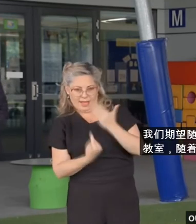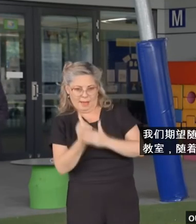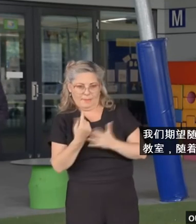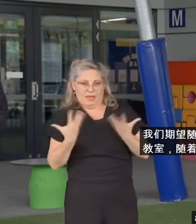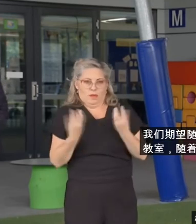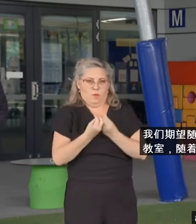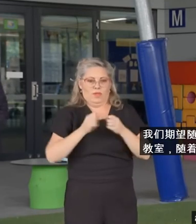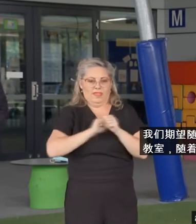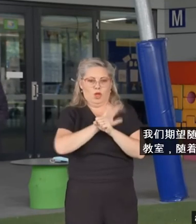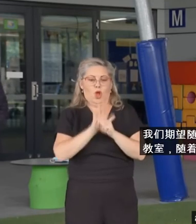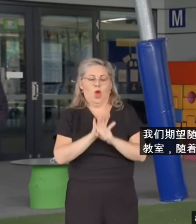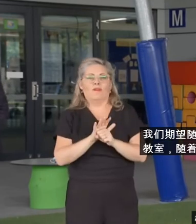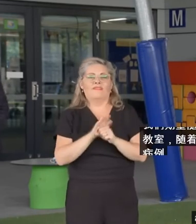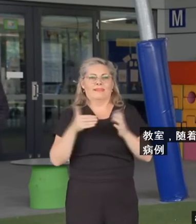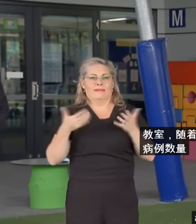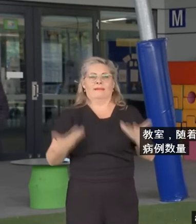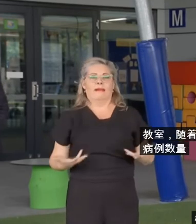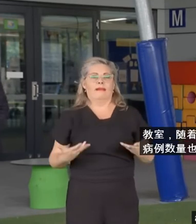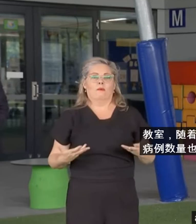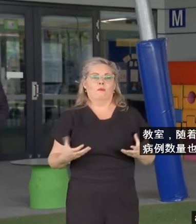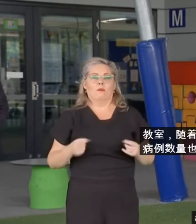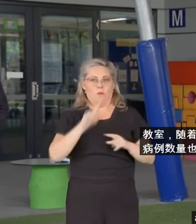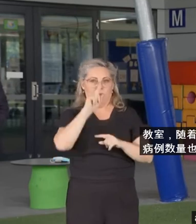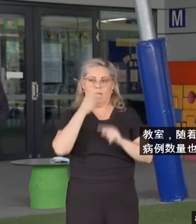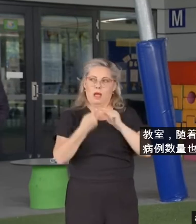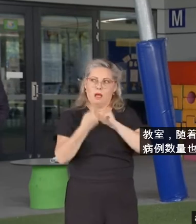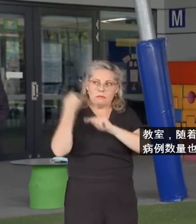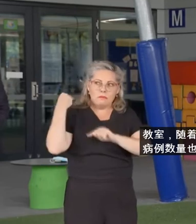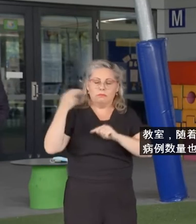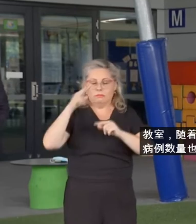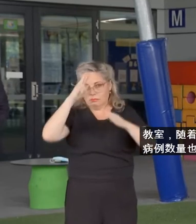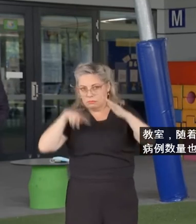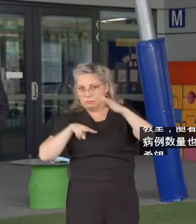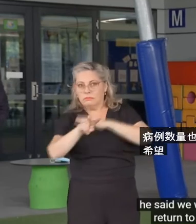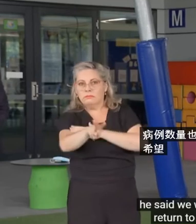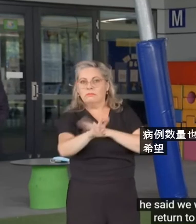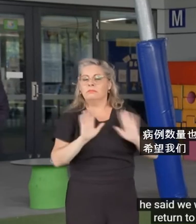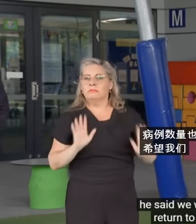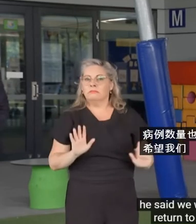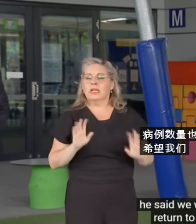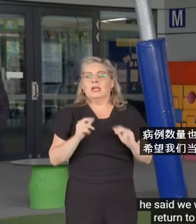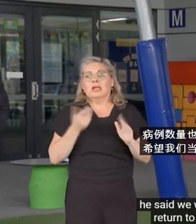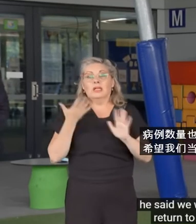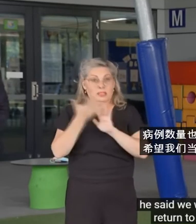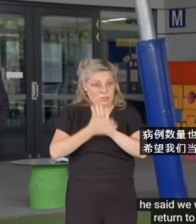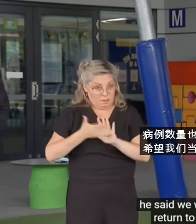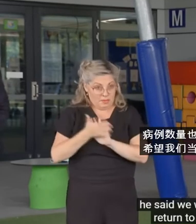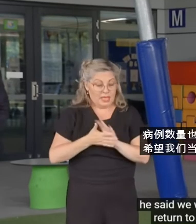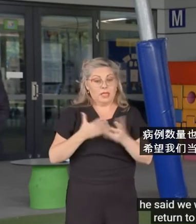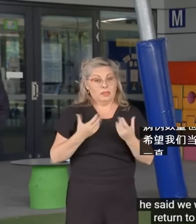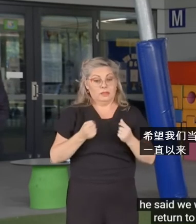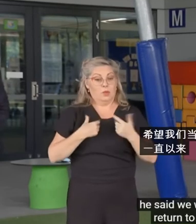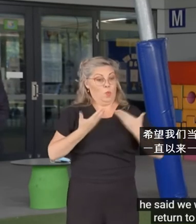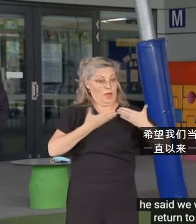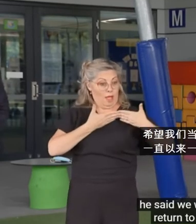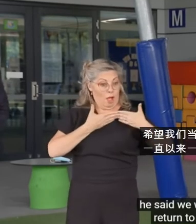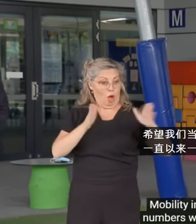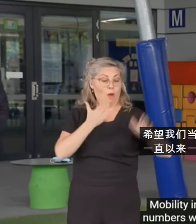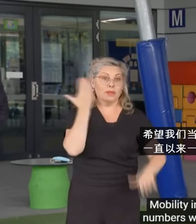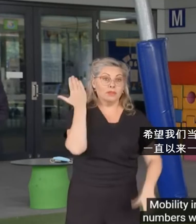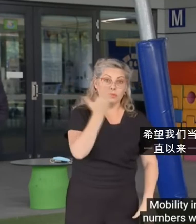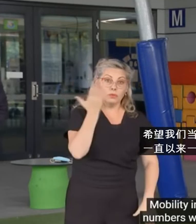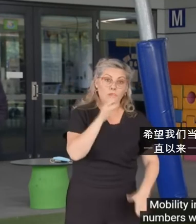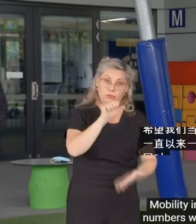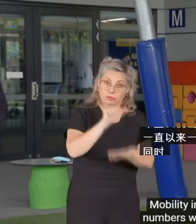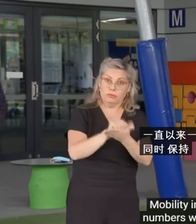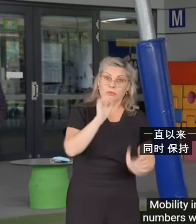to the classroom, as mobility increases, that case numbers will increase too. So we're certainly focused, as we always have, on